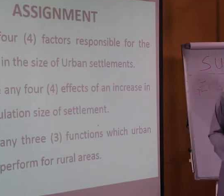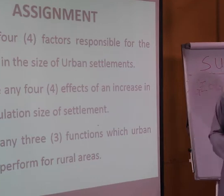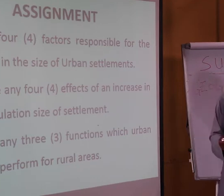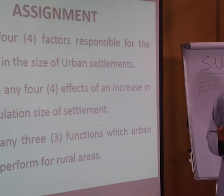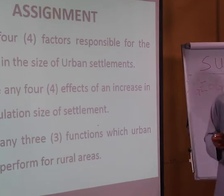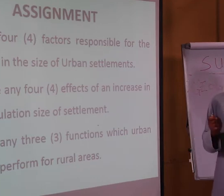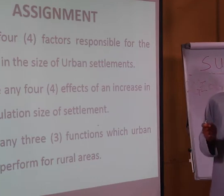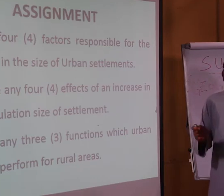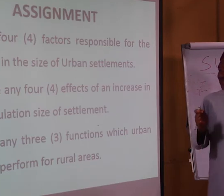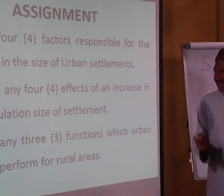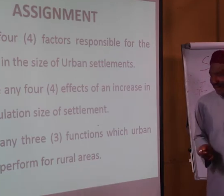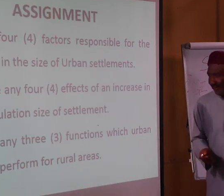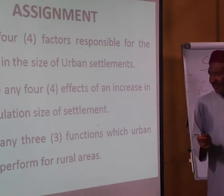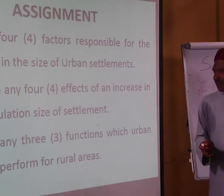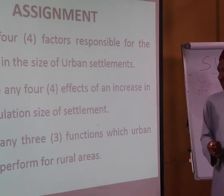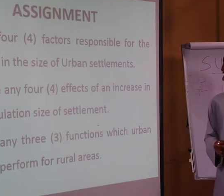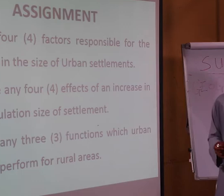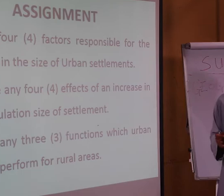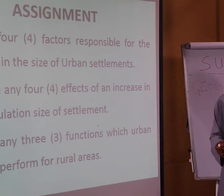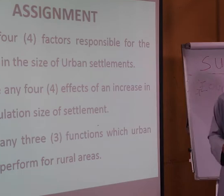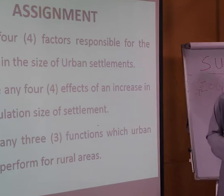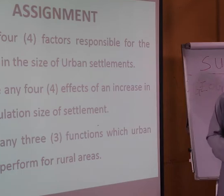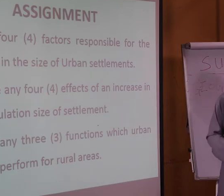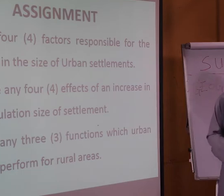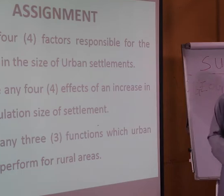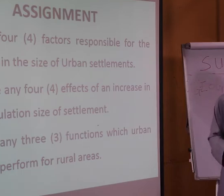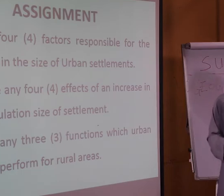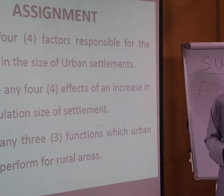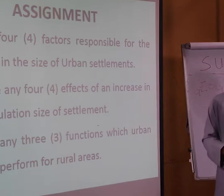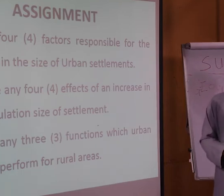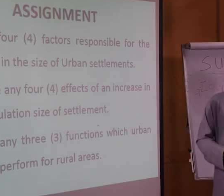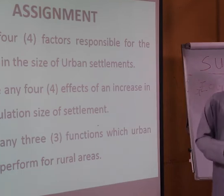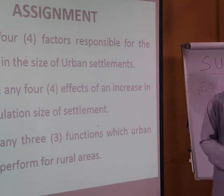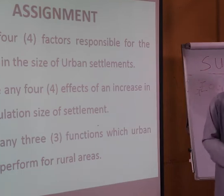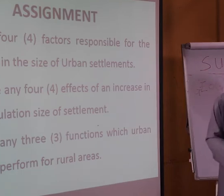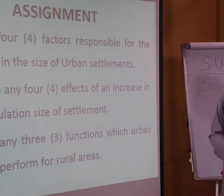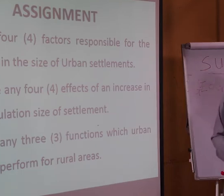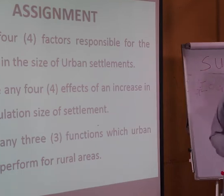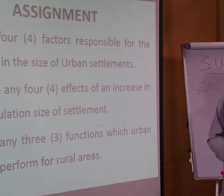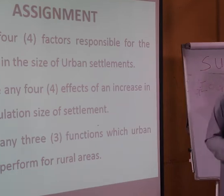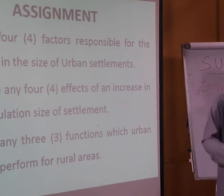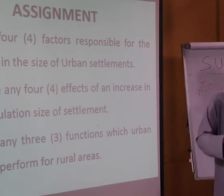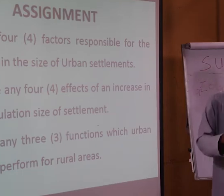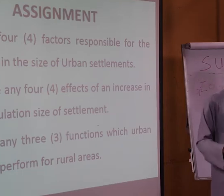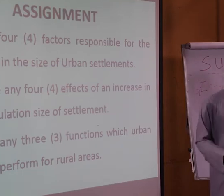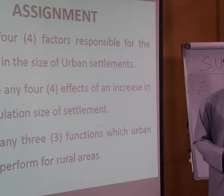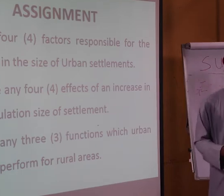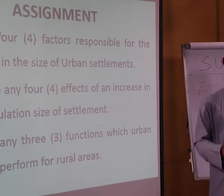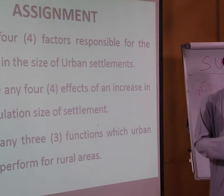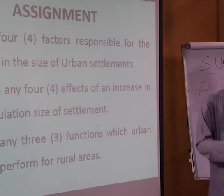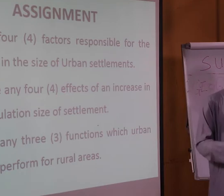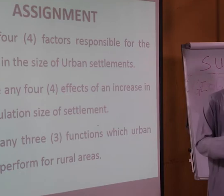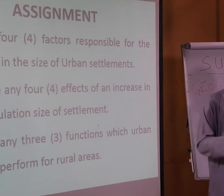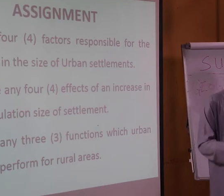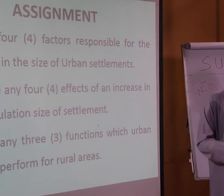Number 3, explain any 3 functions which urban centers perform for rural area.